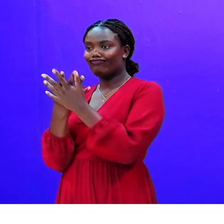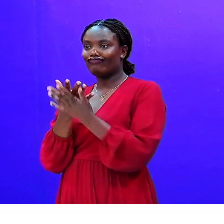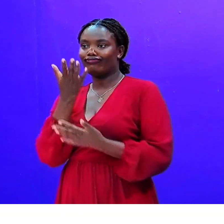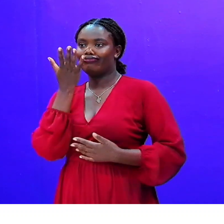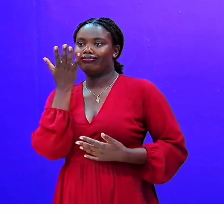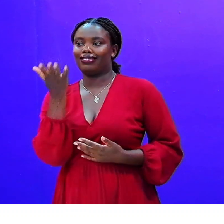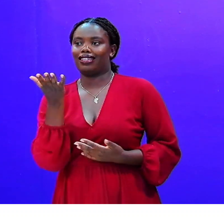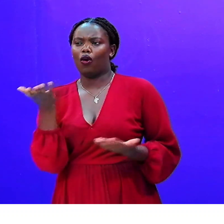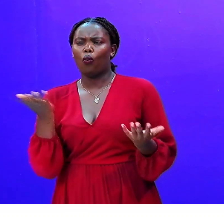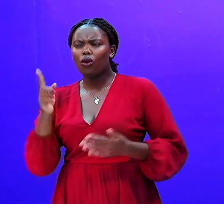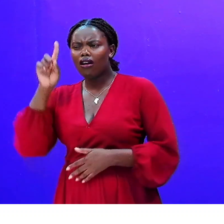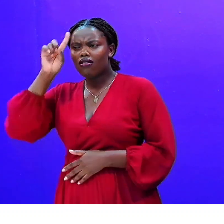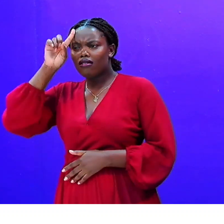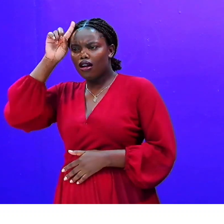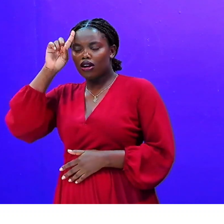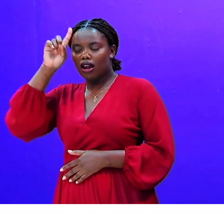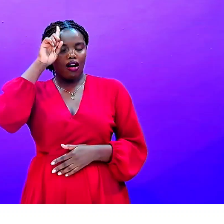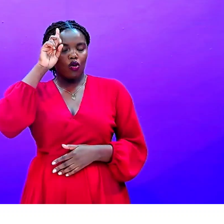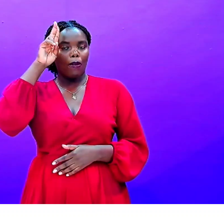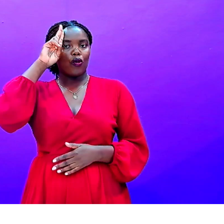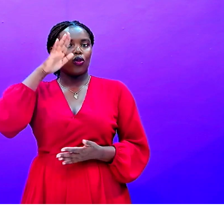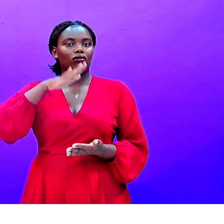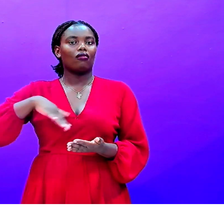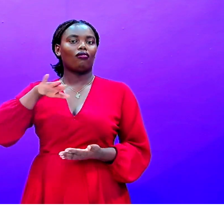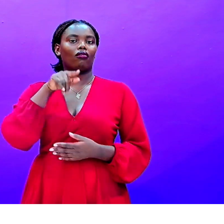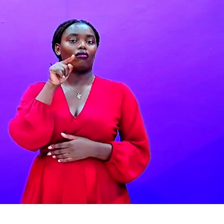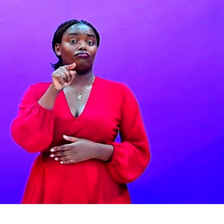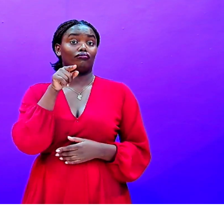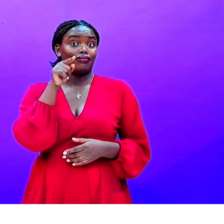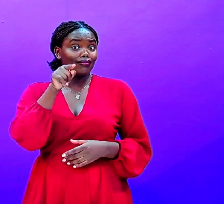at Rwanyambo Police Post, Nyandarua.